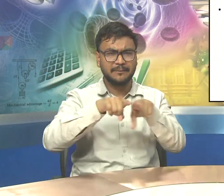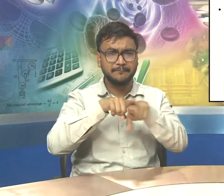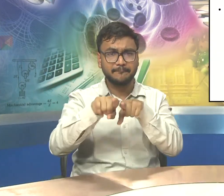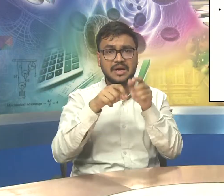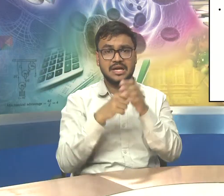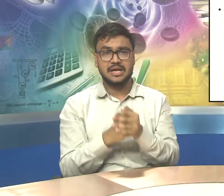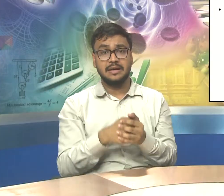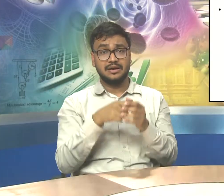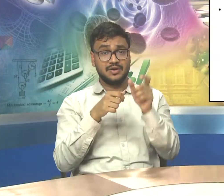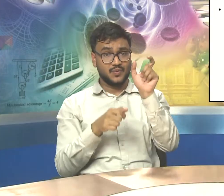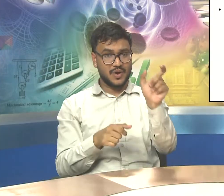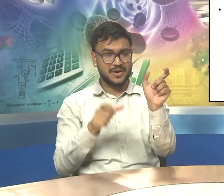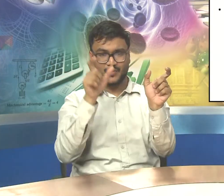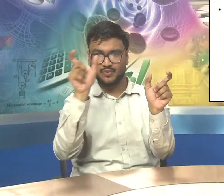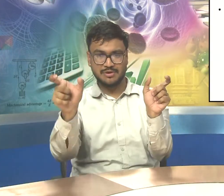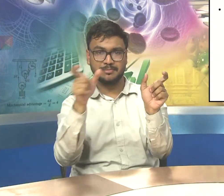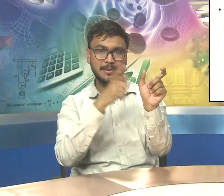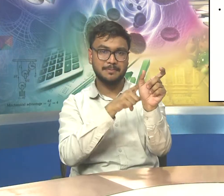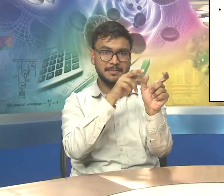For example,